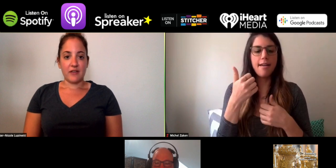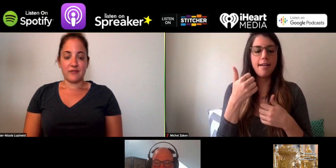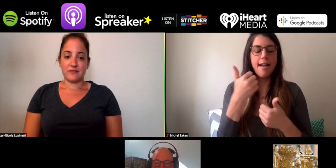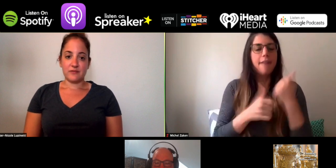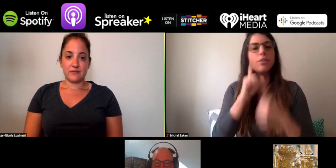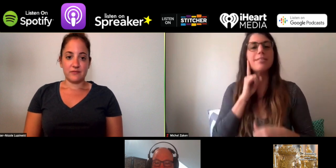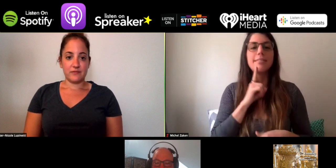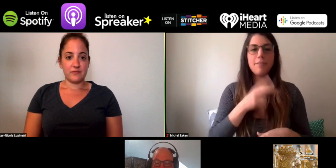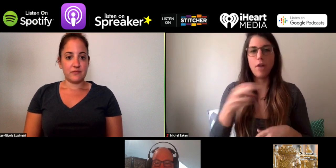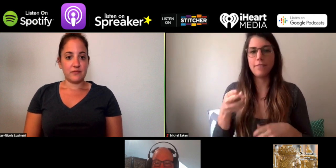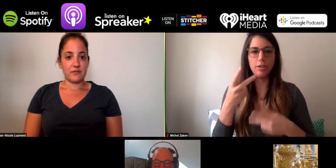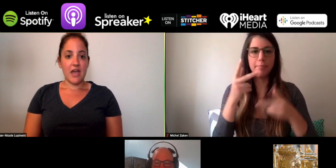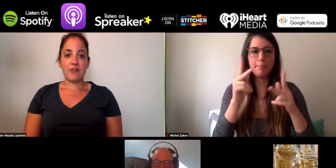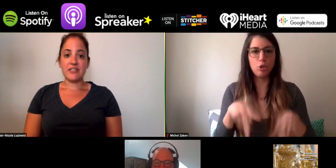that